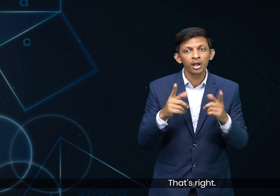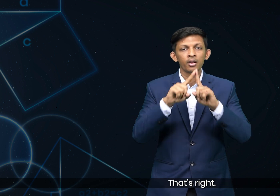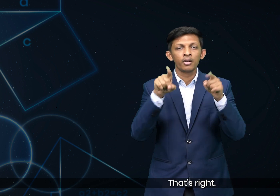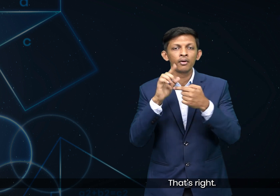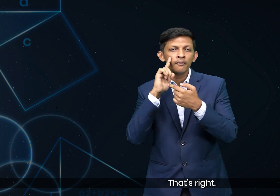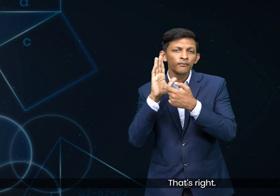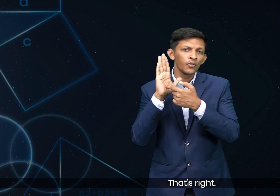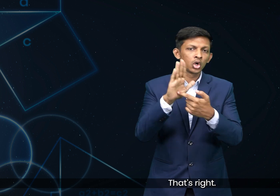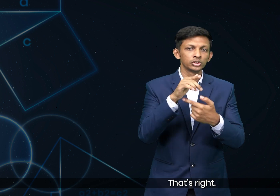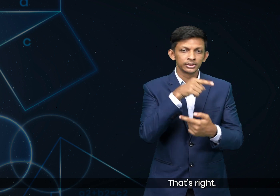right.